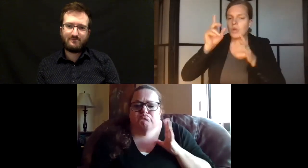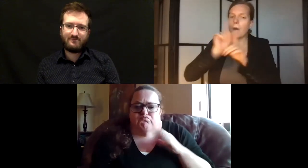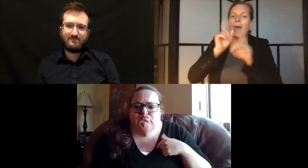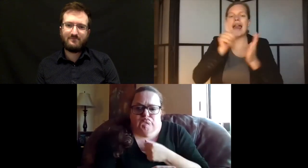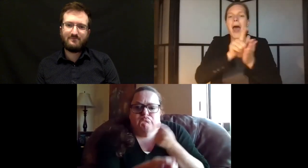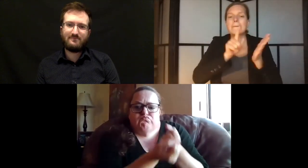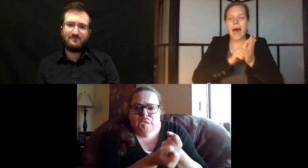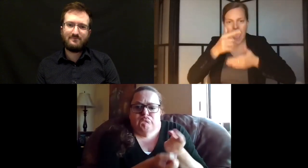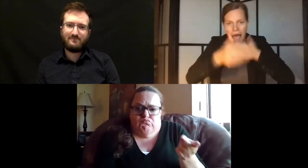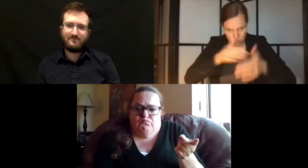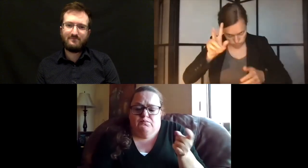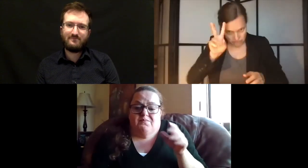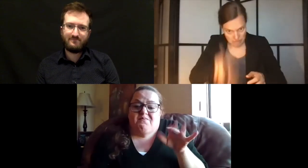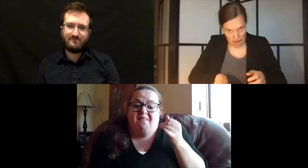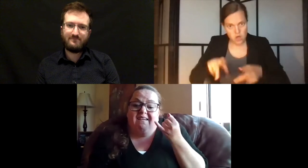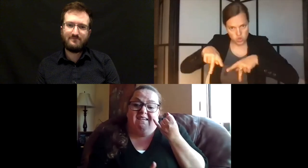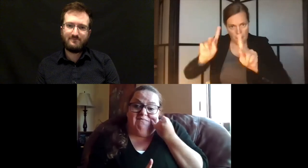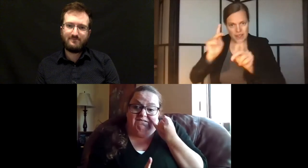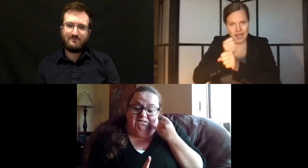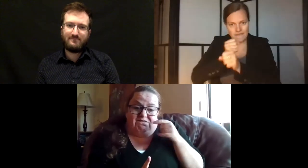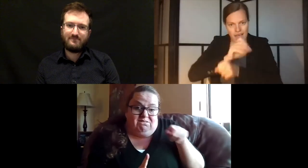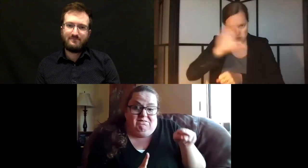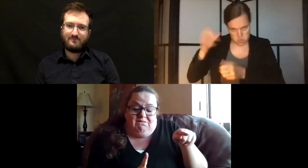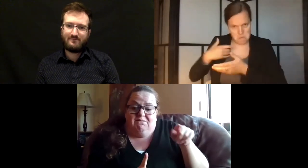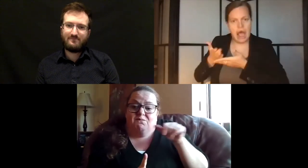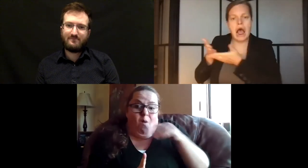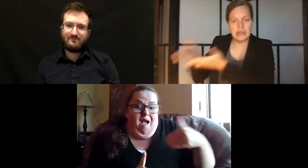and are they legally able to work here in Canada?